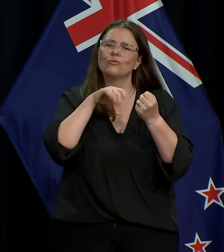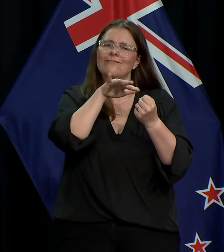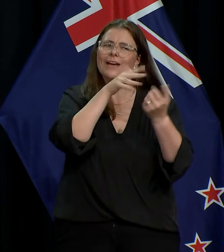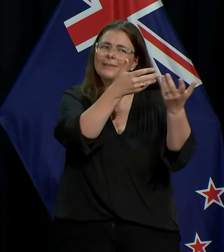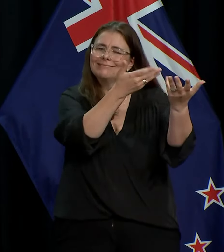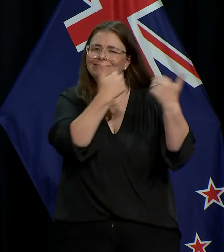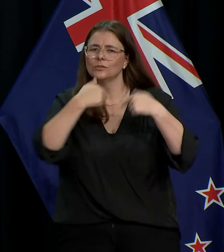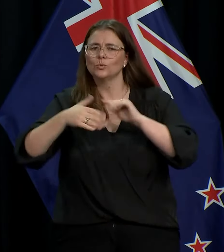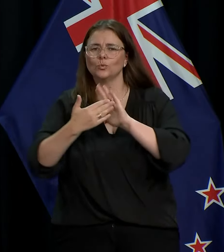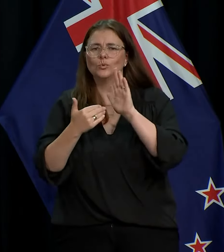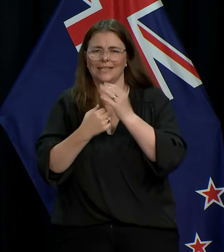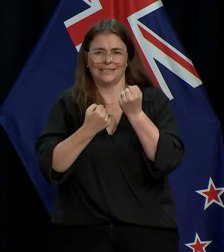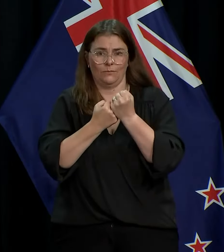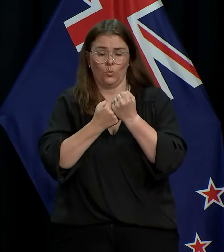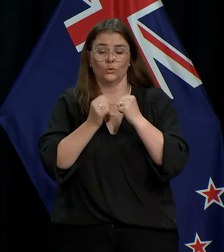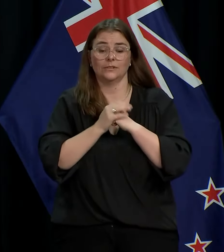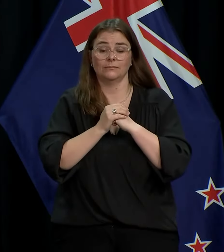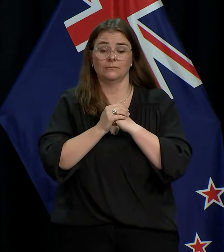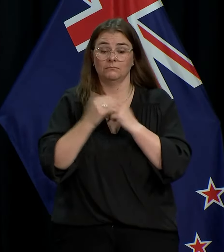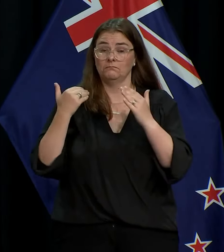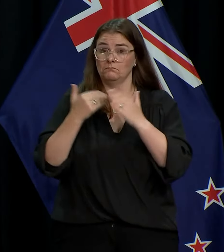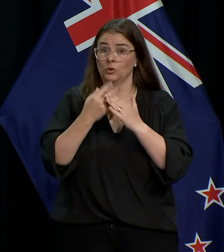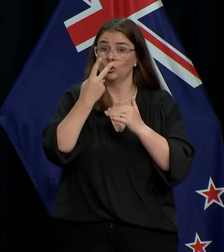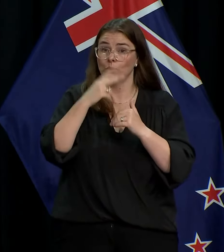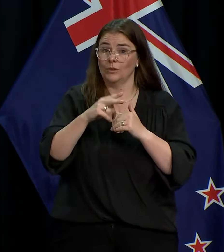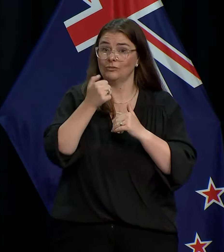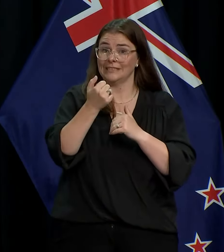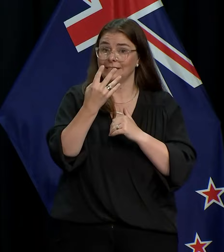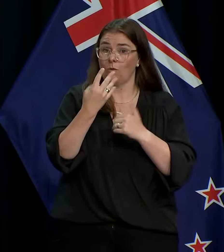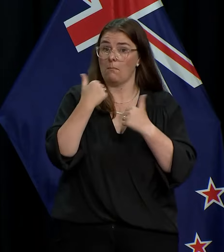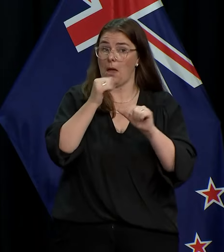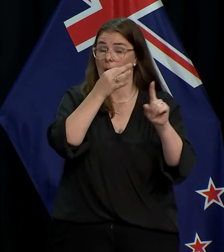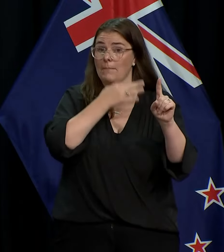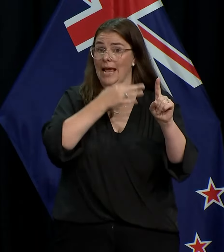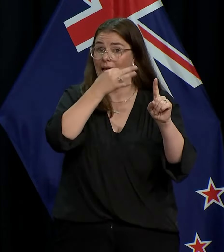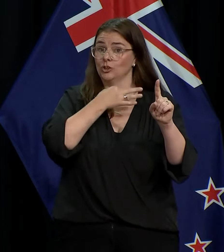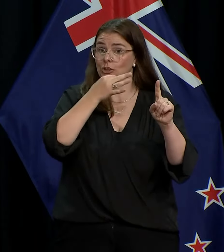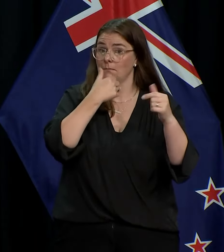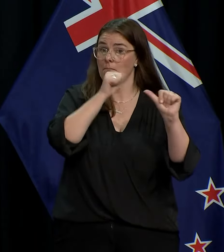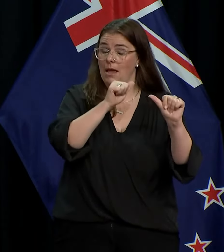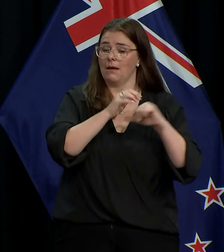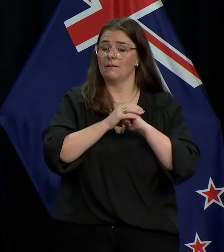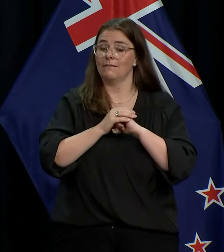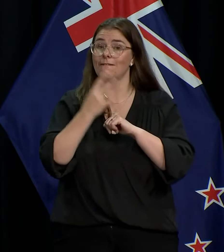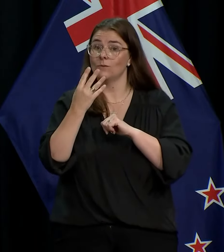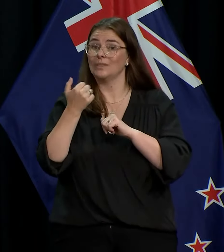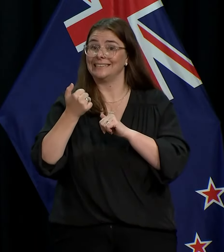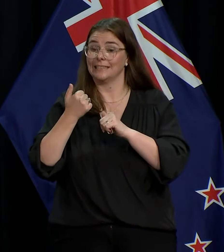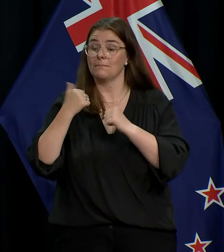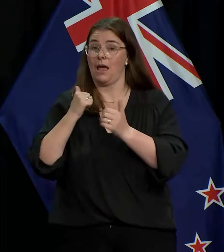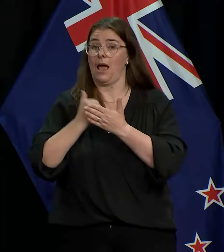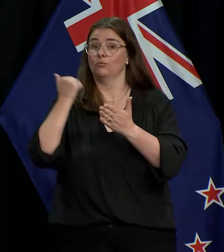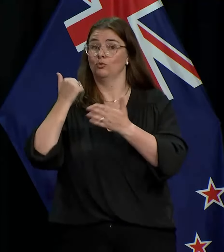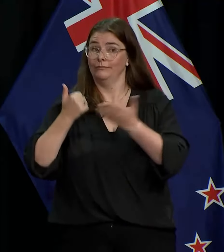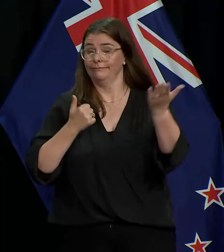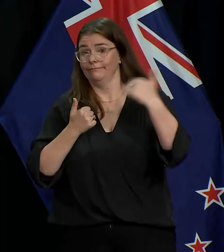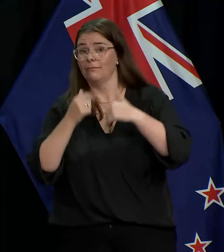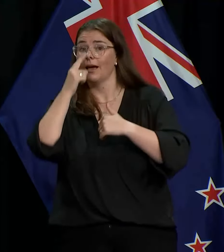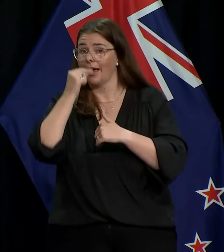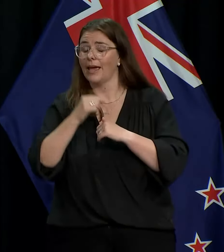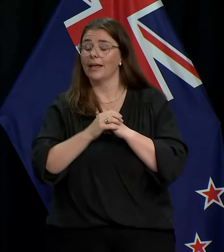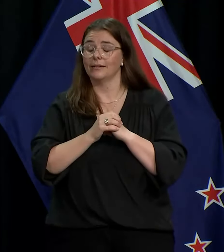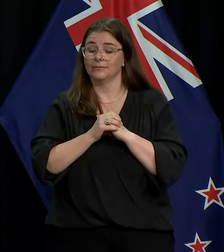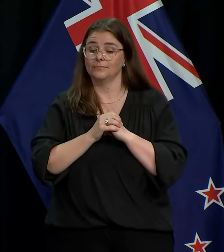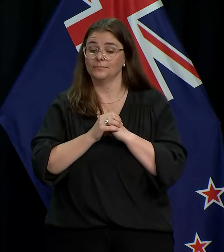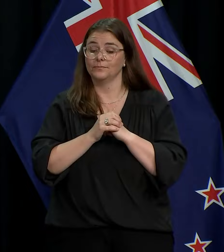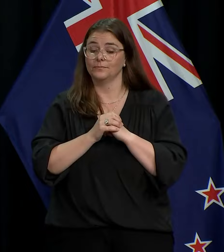in New Zealand, for which 264 applications have been made and 46 visas have been issued. And of course,